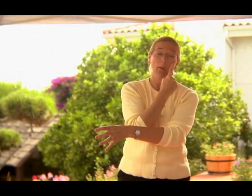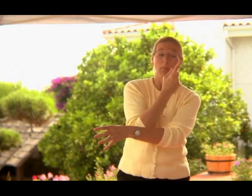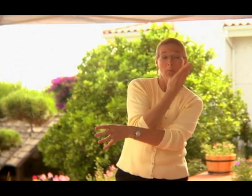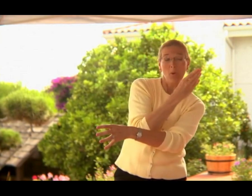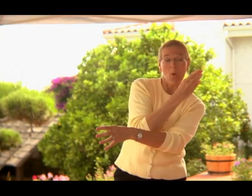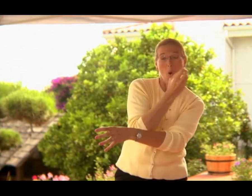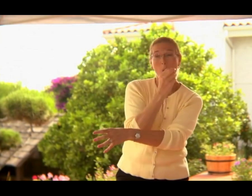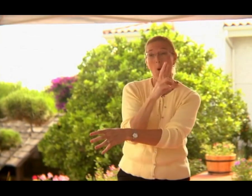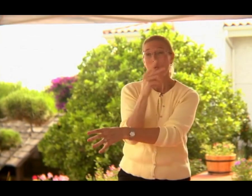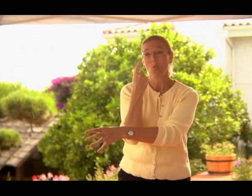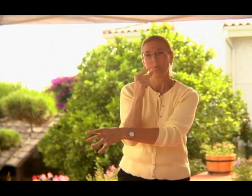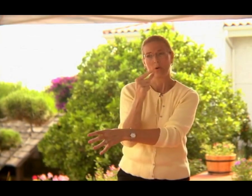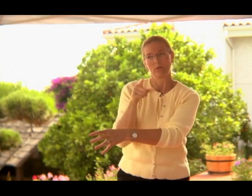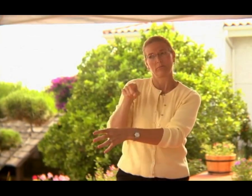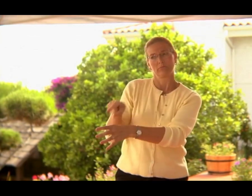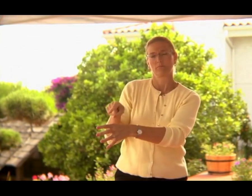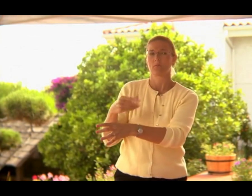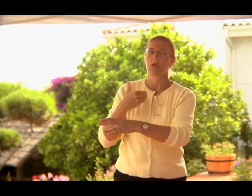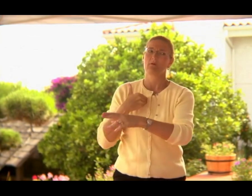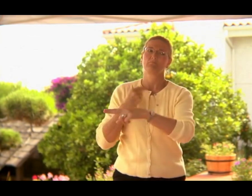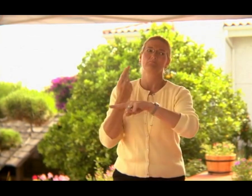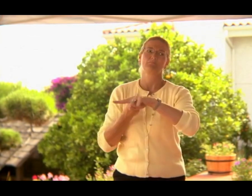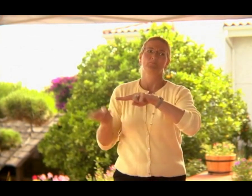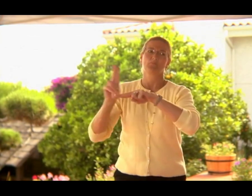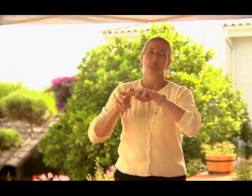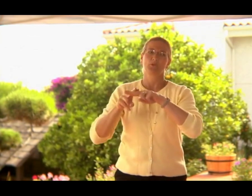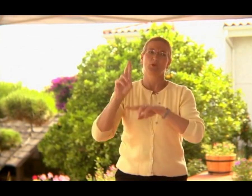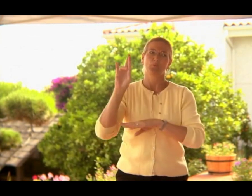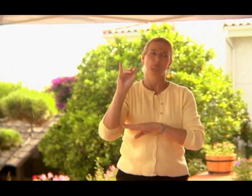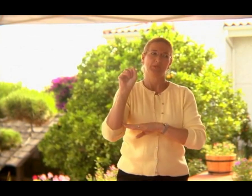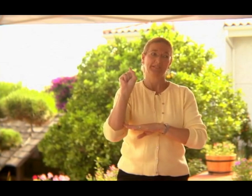people, are at a higher risk for skin cancer.